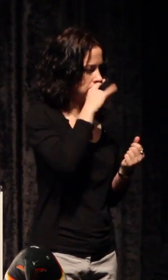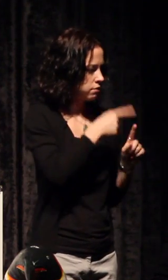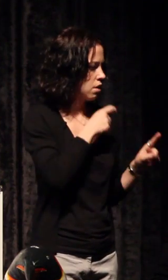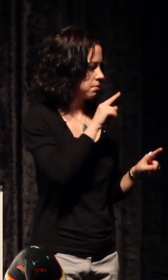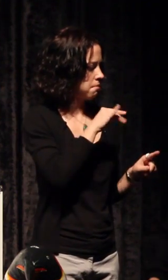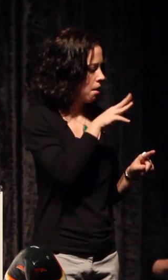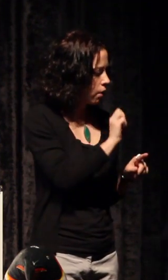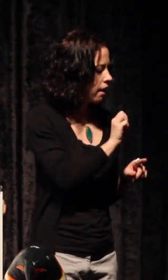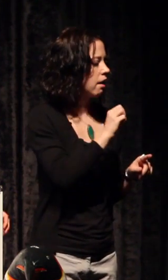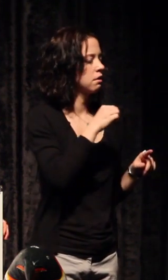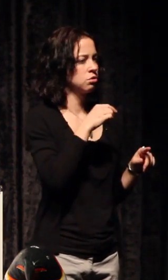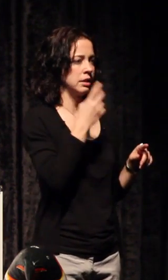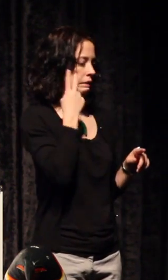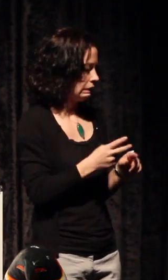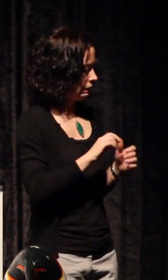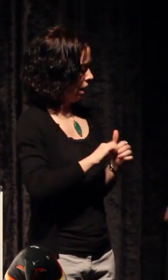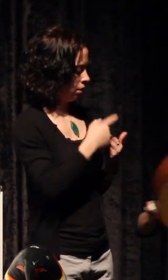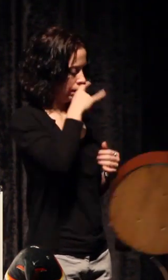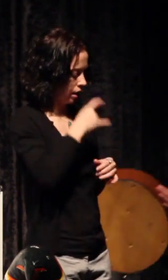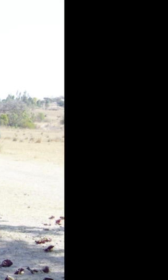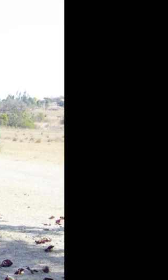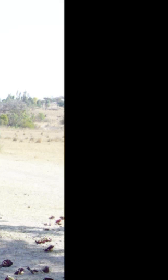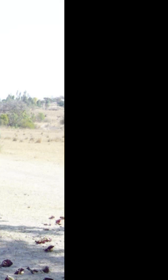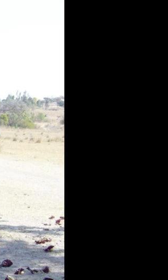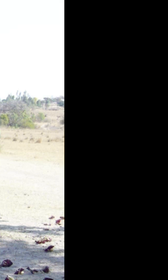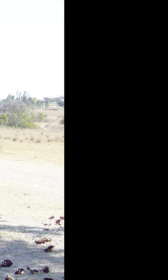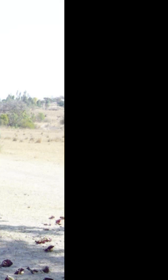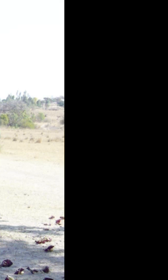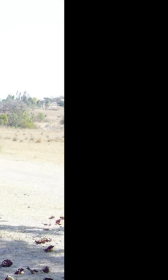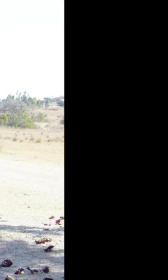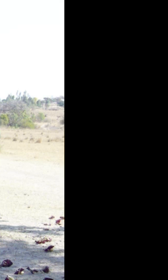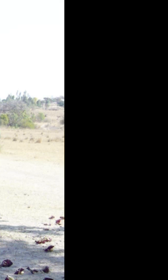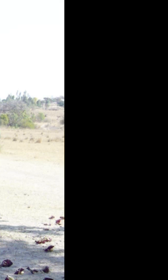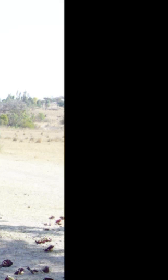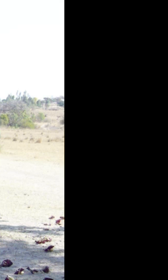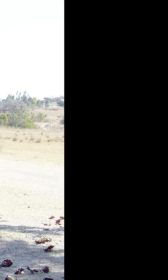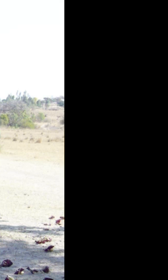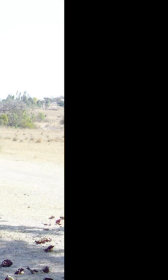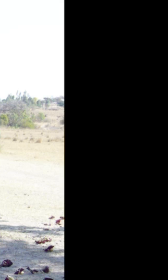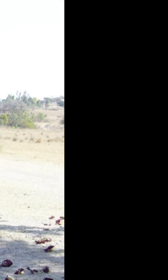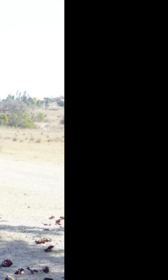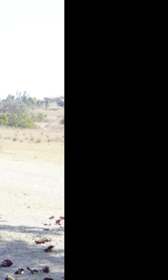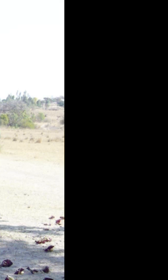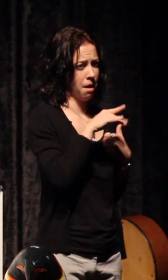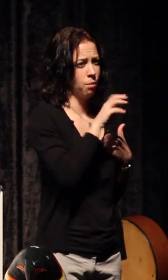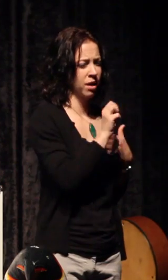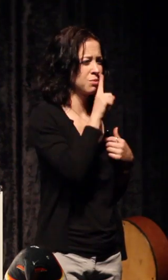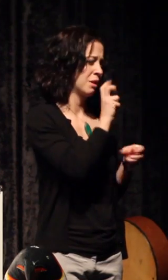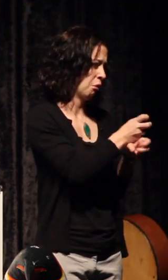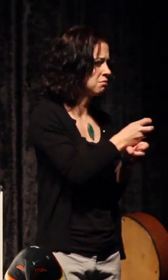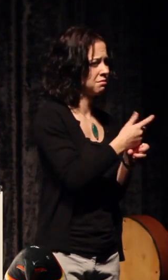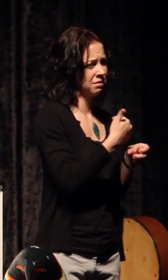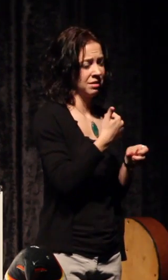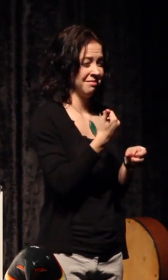the instructors who have come to the U.S. to teach us songs. And life is really hard in Zimbabwe. It's got one of the highest mortality rates,